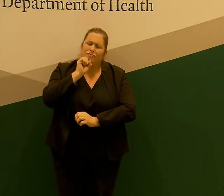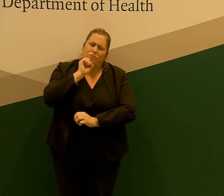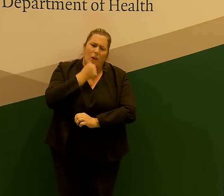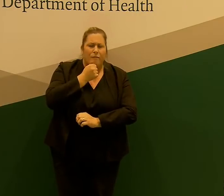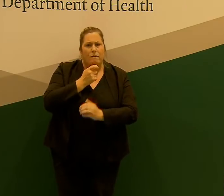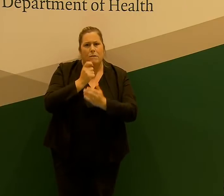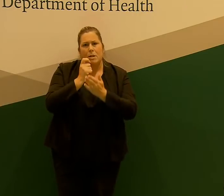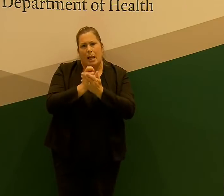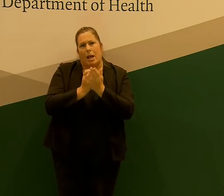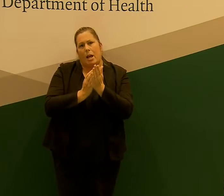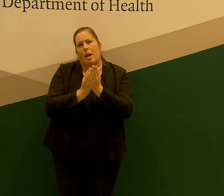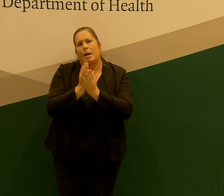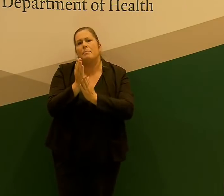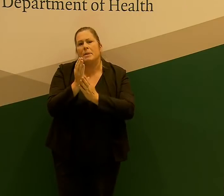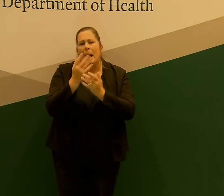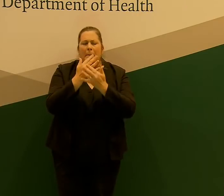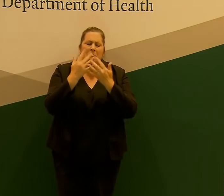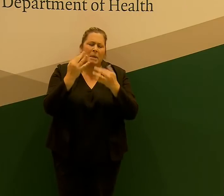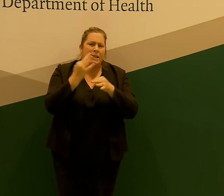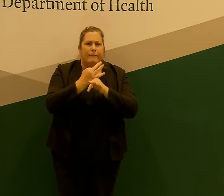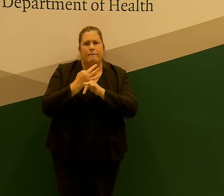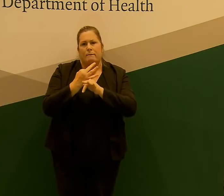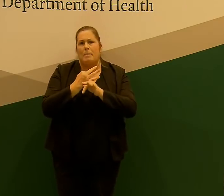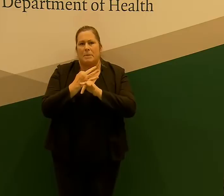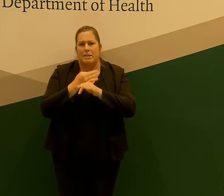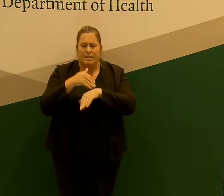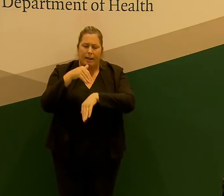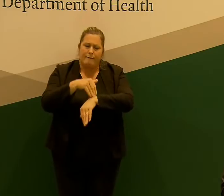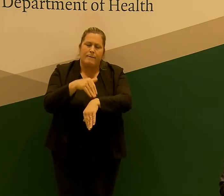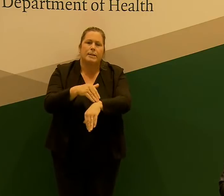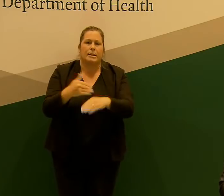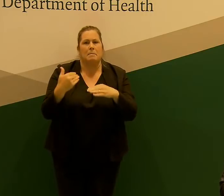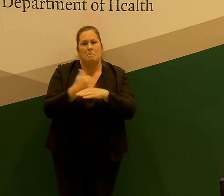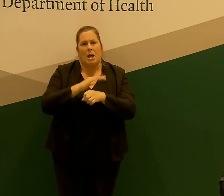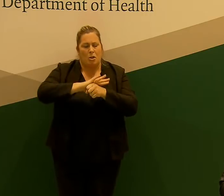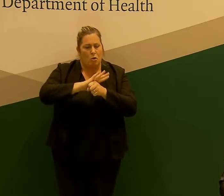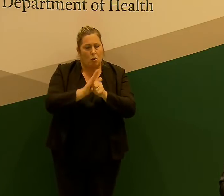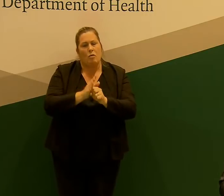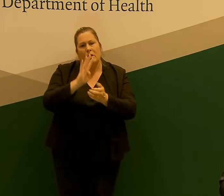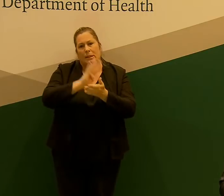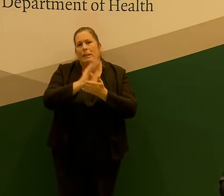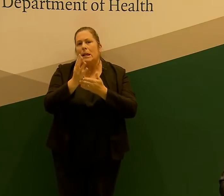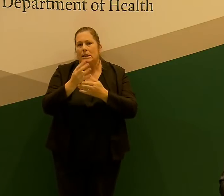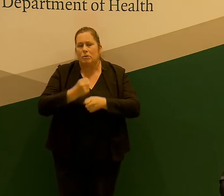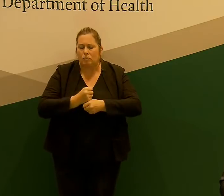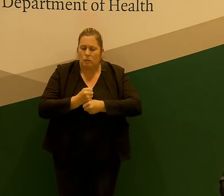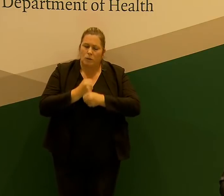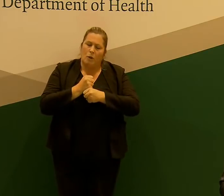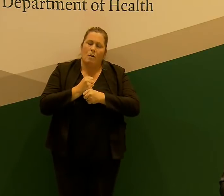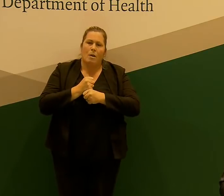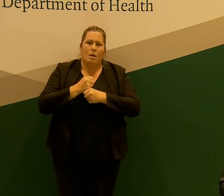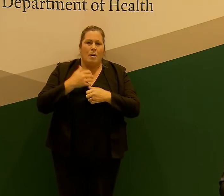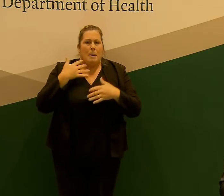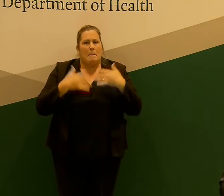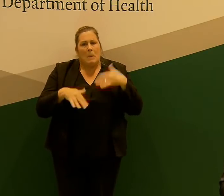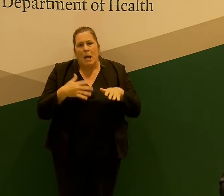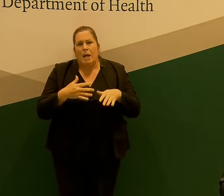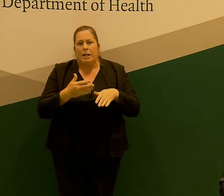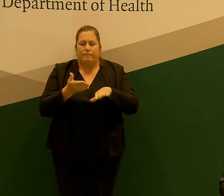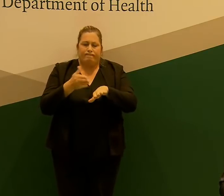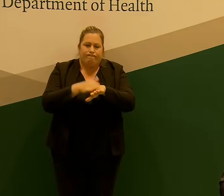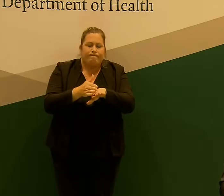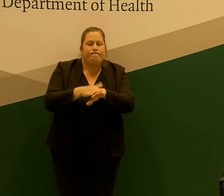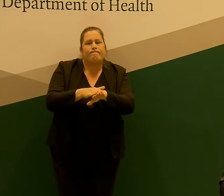and many families across the country have been affected by the course of COVID-19, suffering pain and the loss of loved